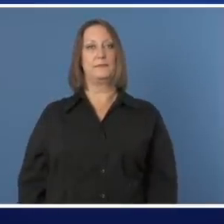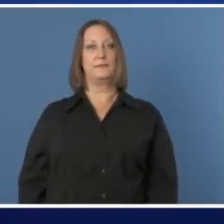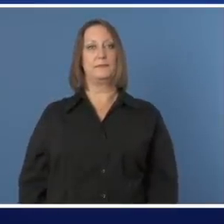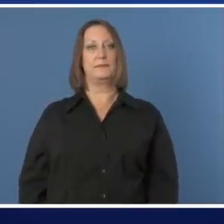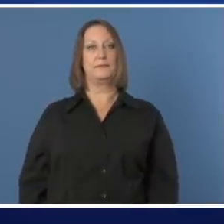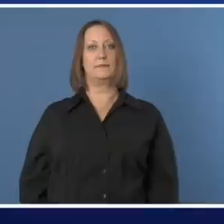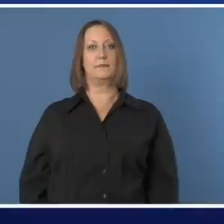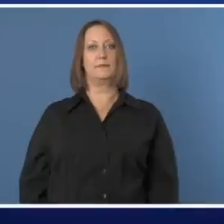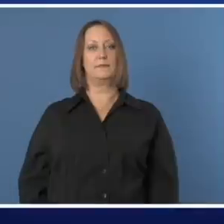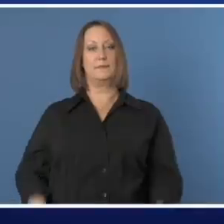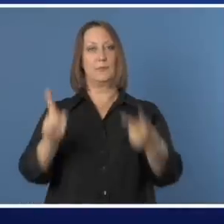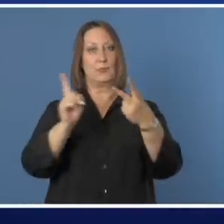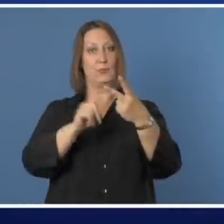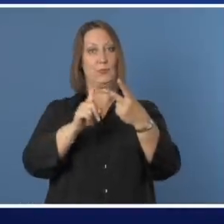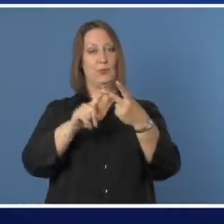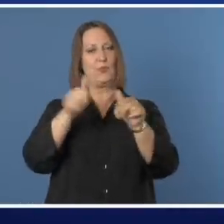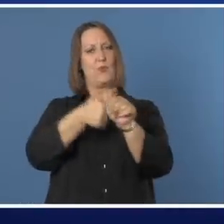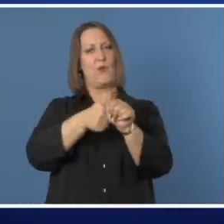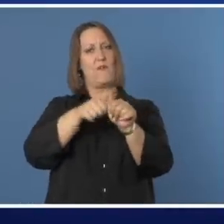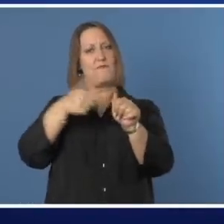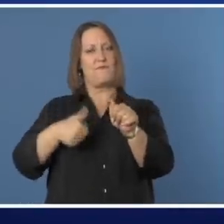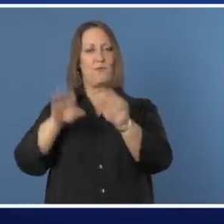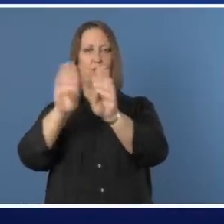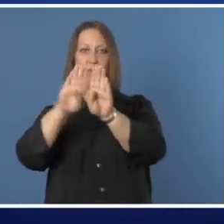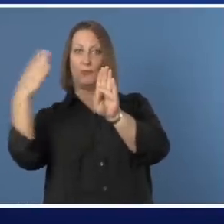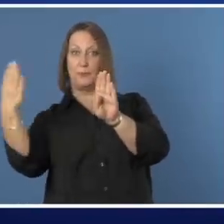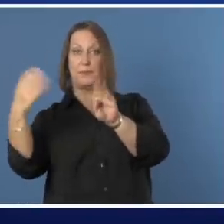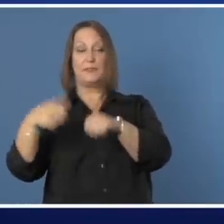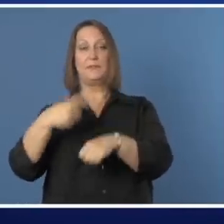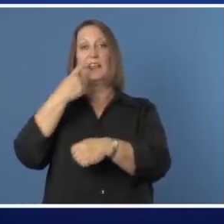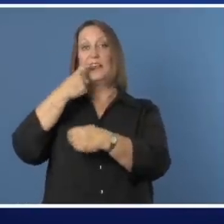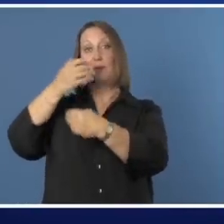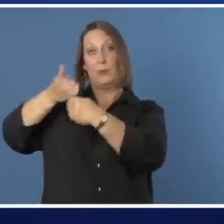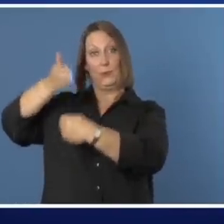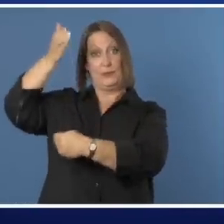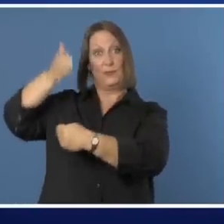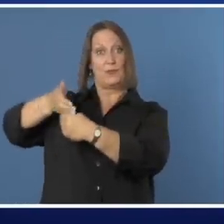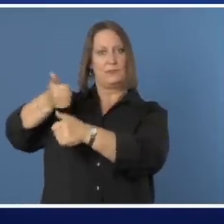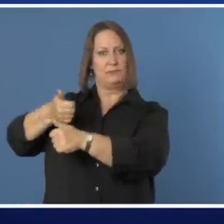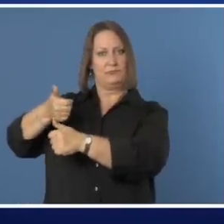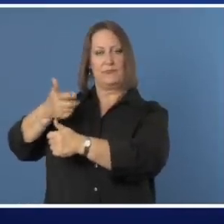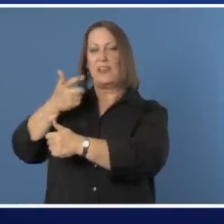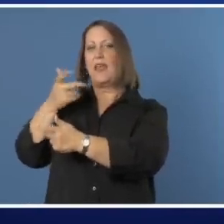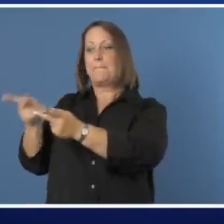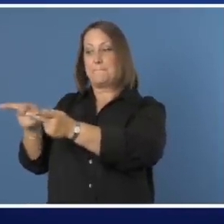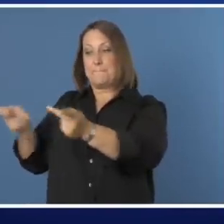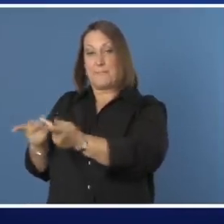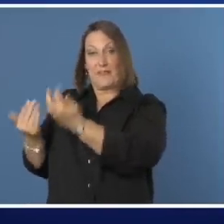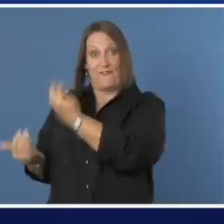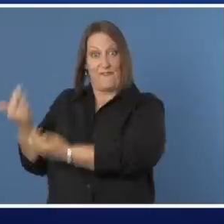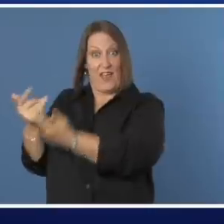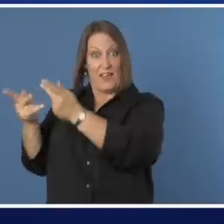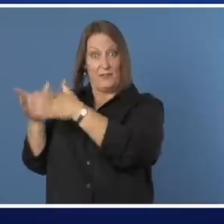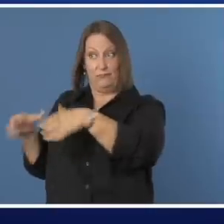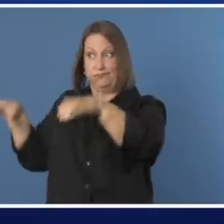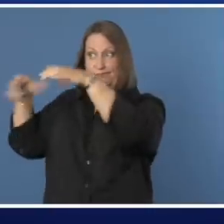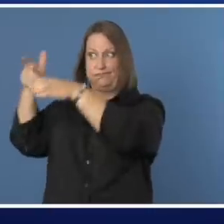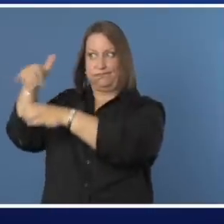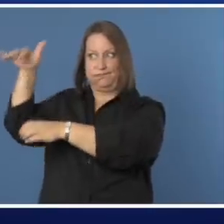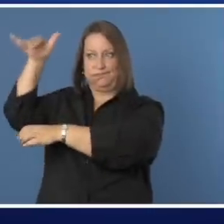Stay away from open doors, windows, fireplaces, radiators,